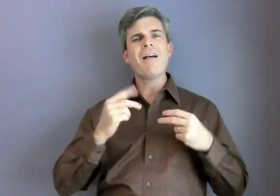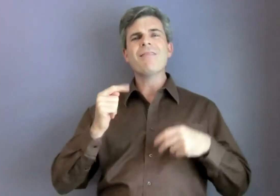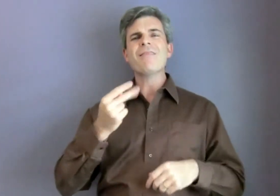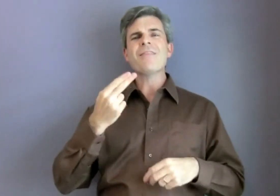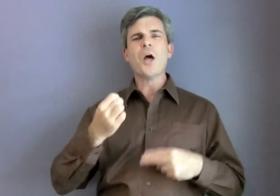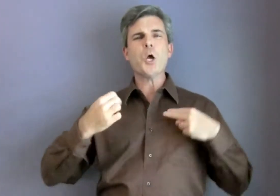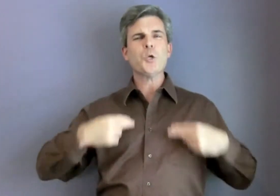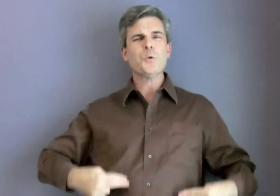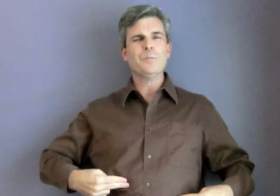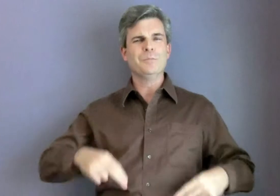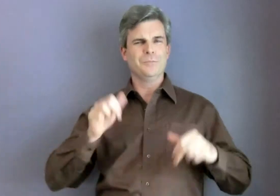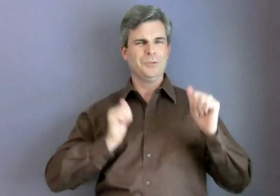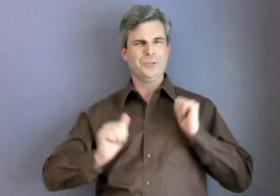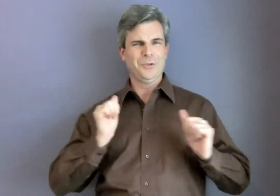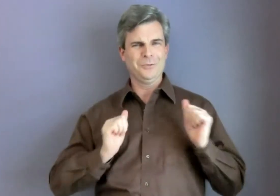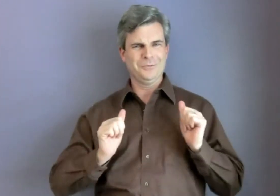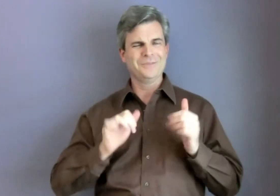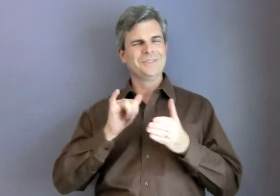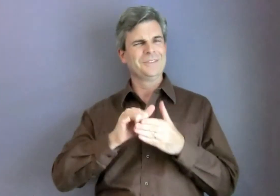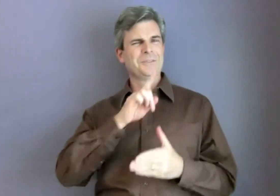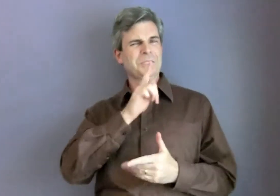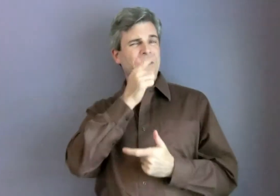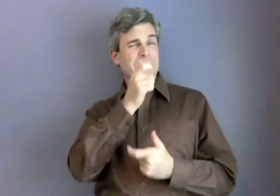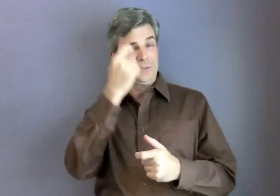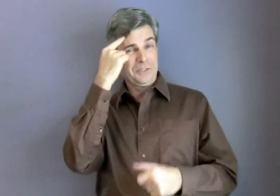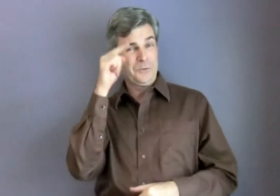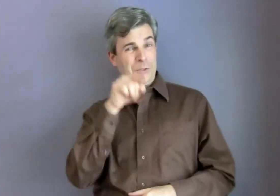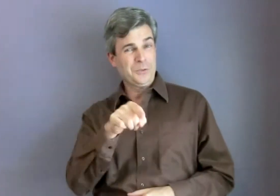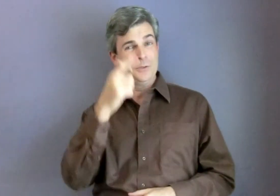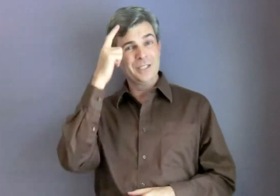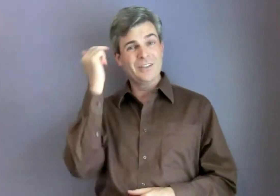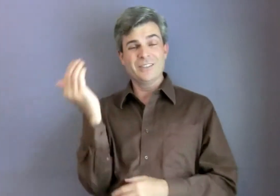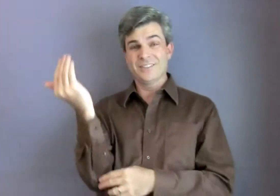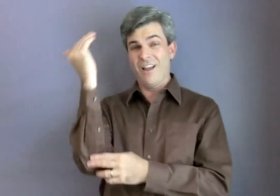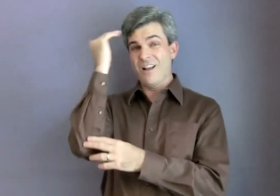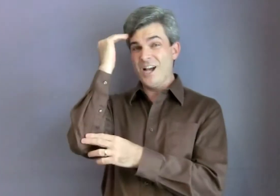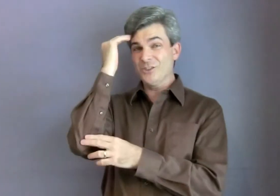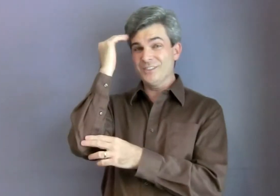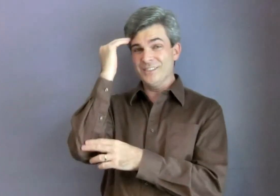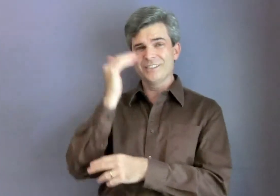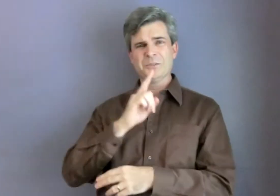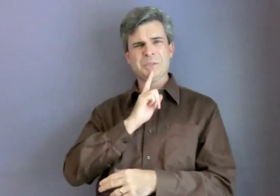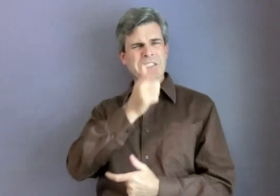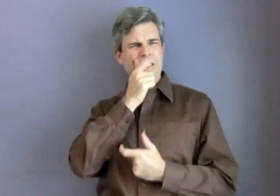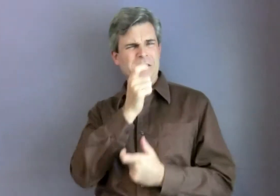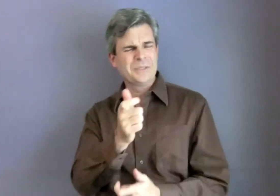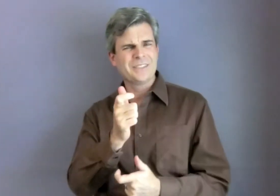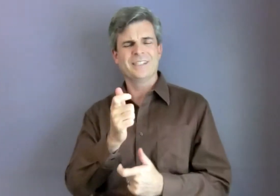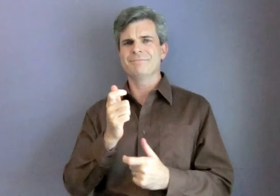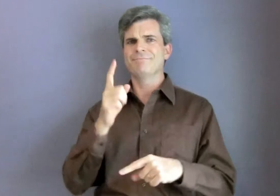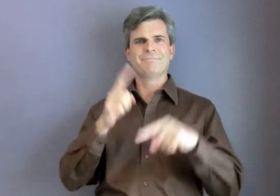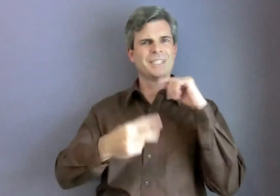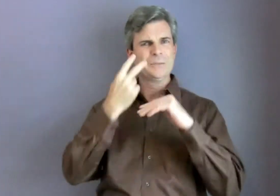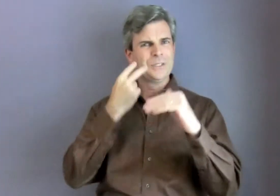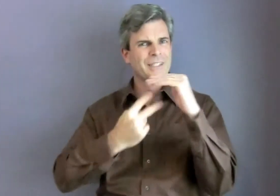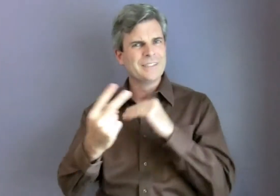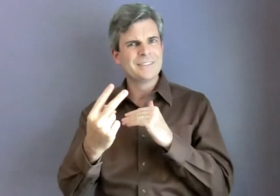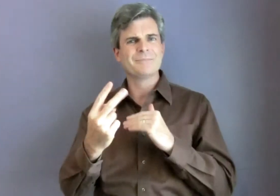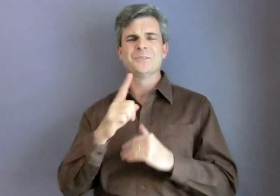because consciousness is so interesting, it's so unpredictable, and so fragile. And this is how we began. We all began in the